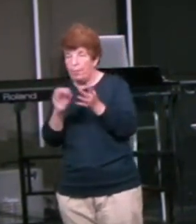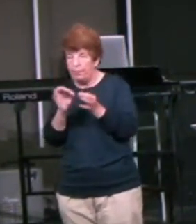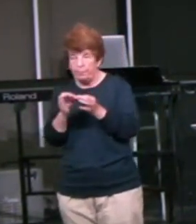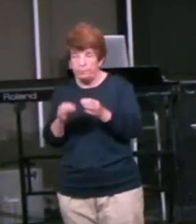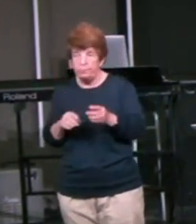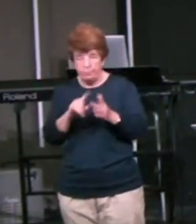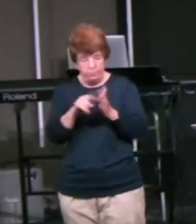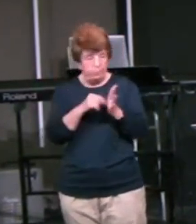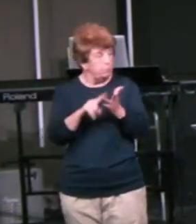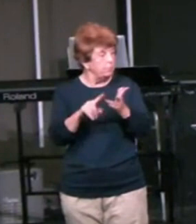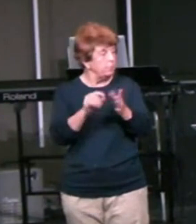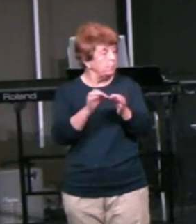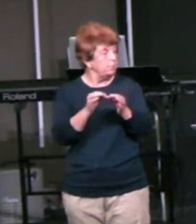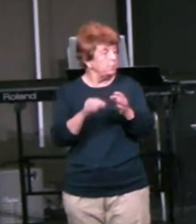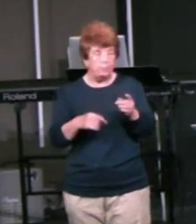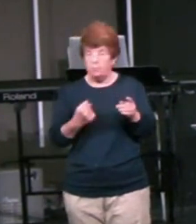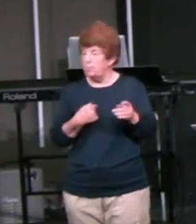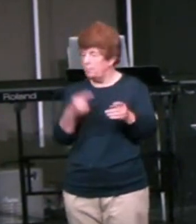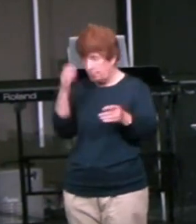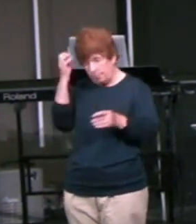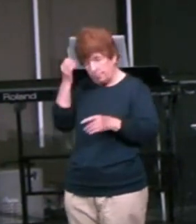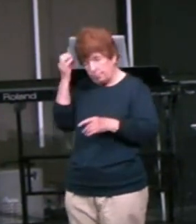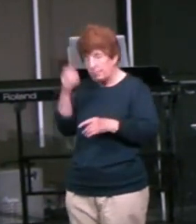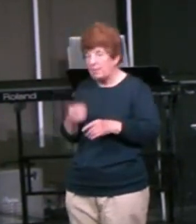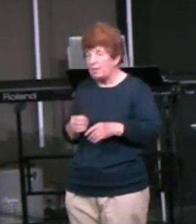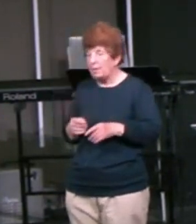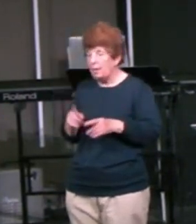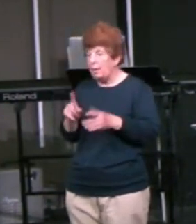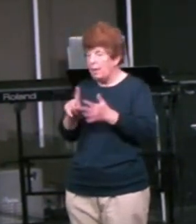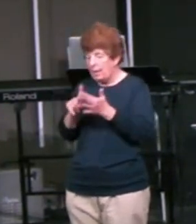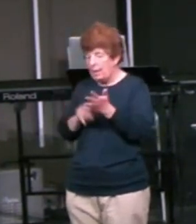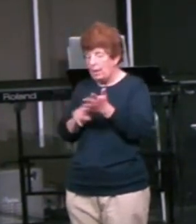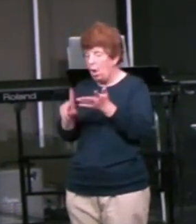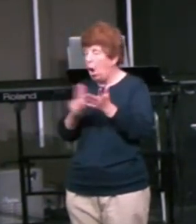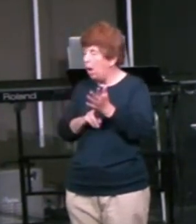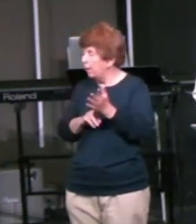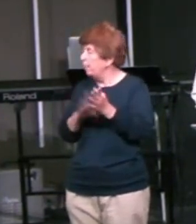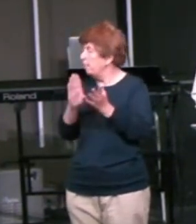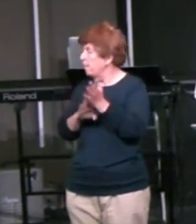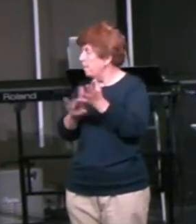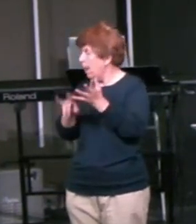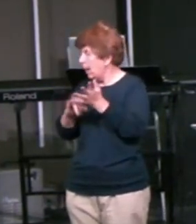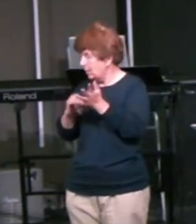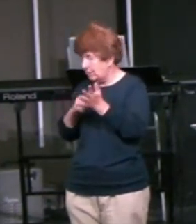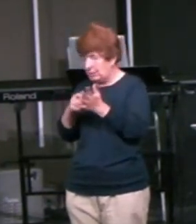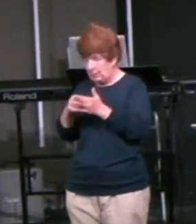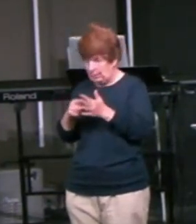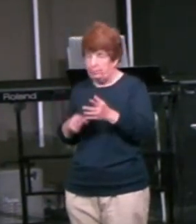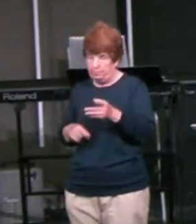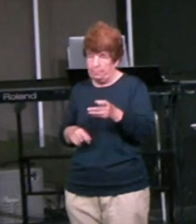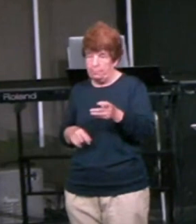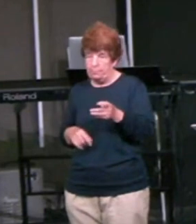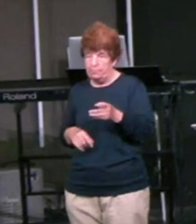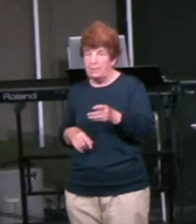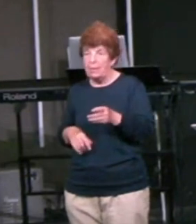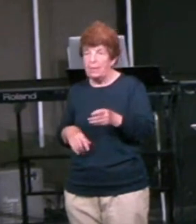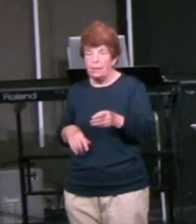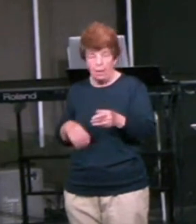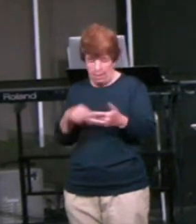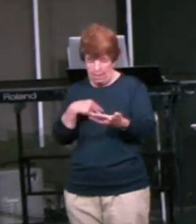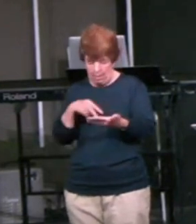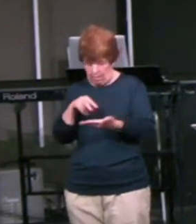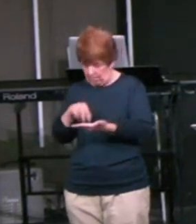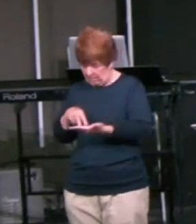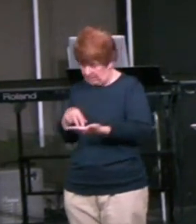Job would be what I would call the Elon Musk of his age. Read a little bit